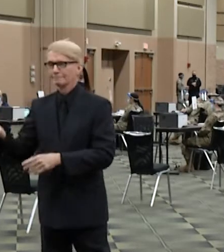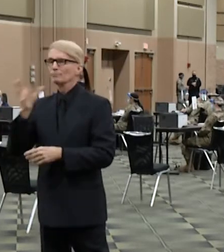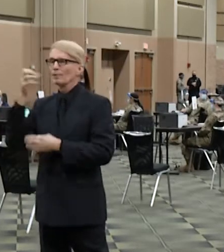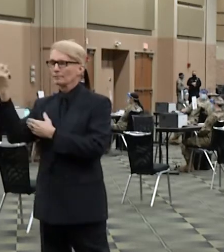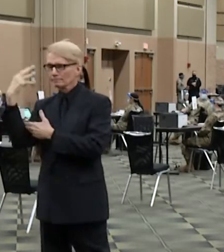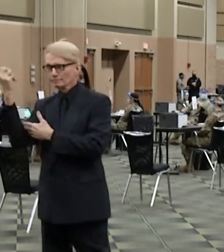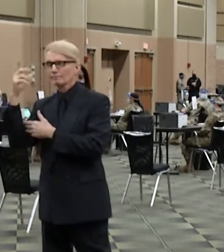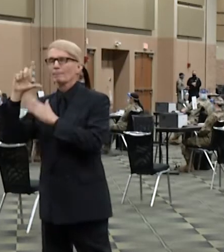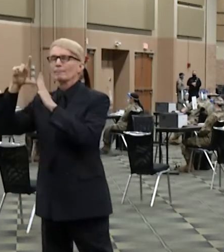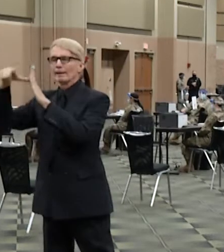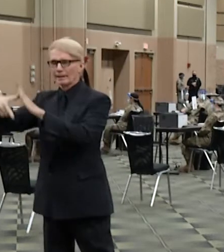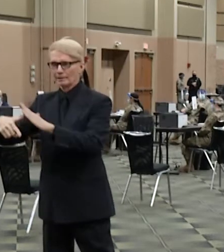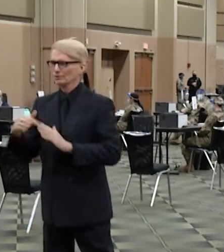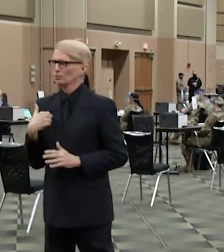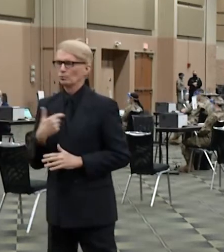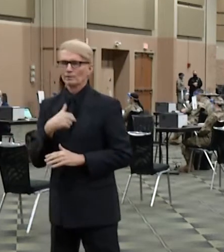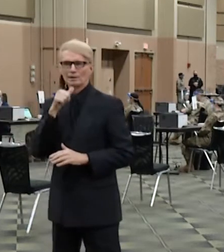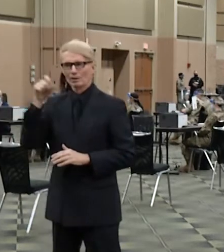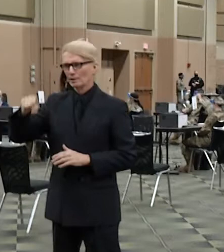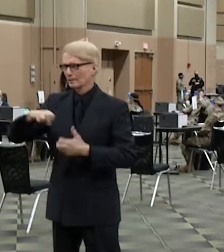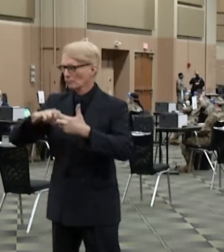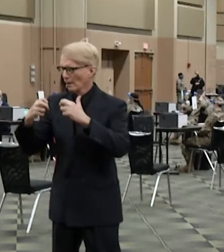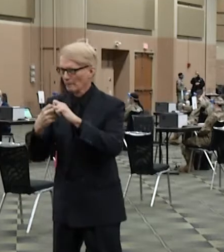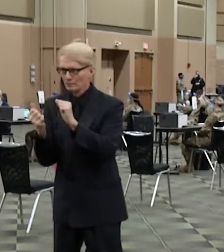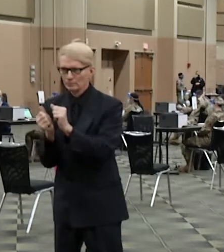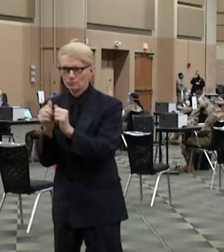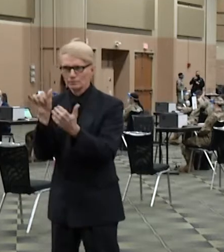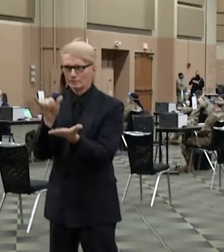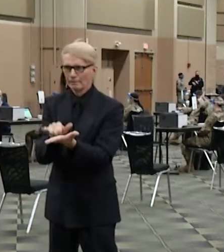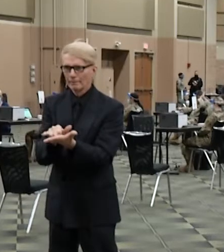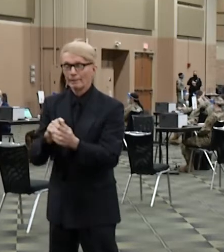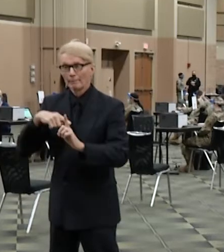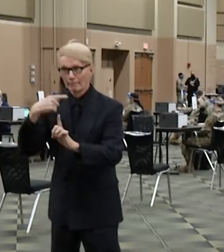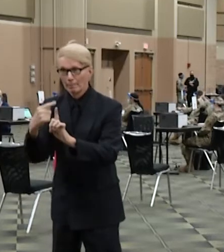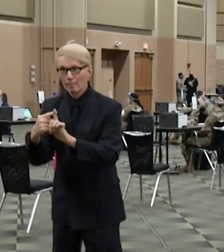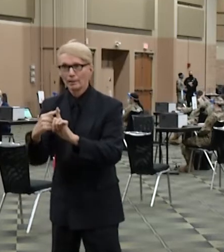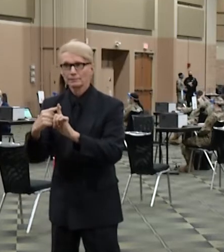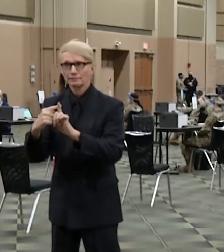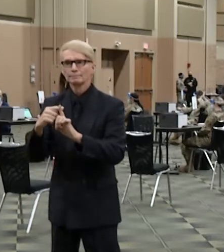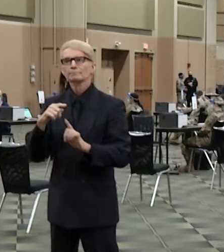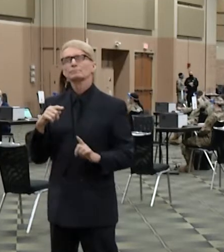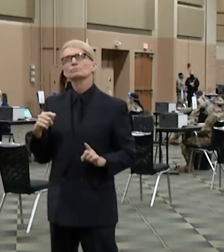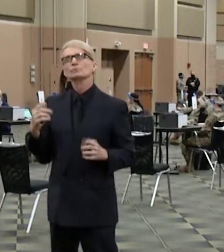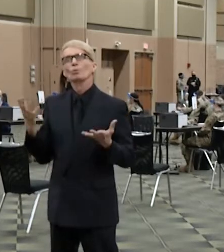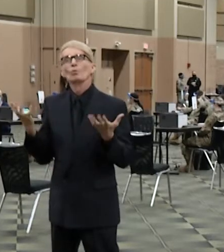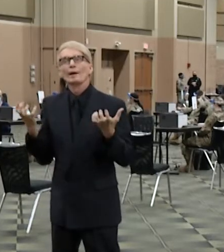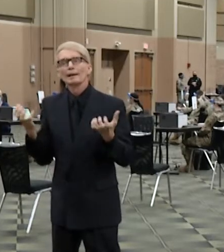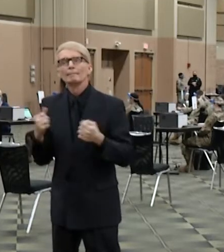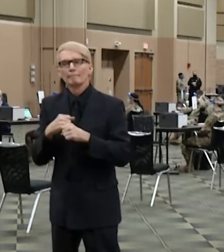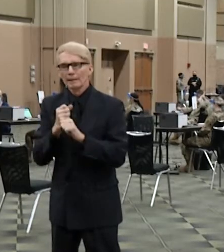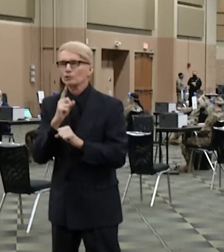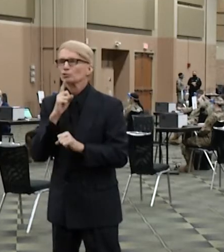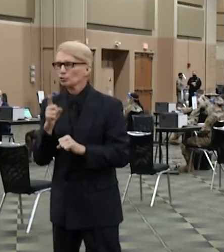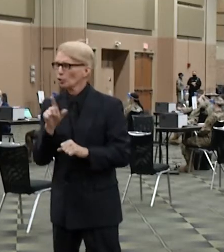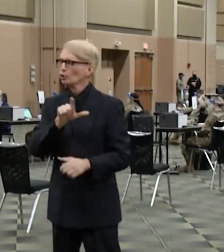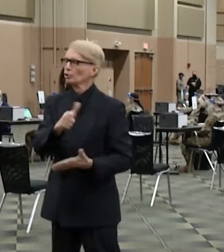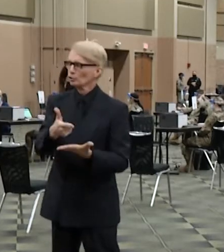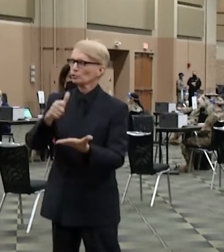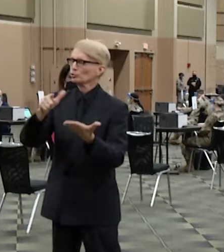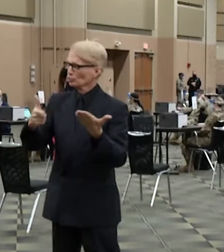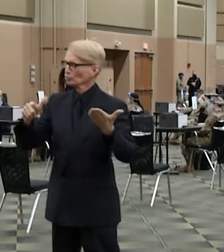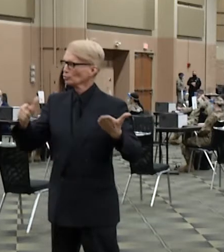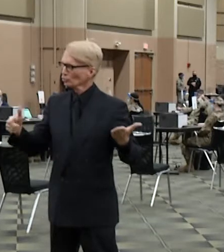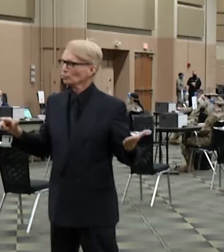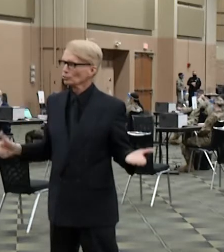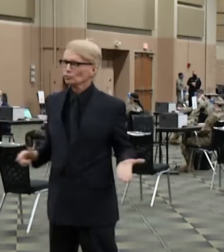and we don't create any issues or concerns with not enough supply. Our problem is to make sure that everyone gets through as quickly and